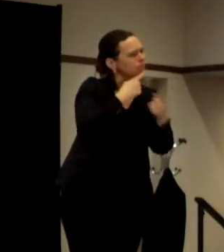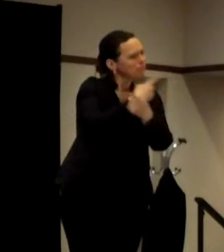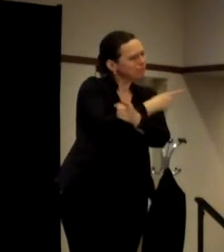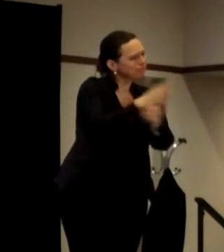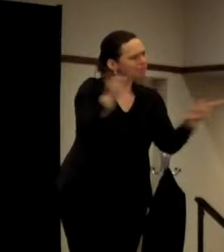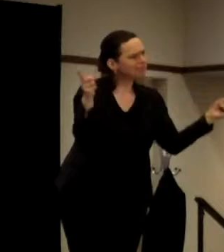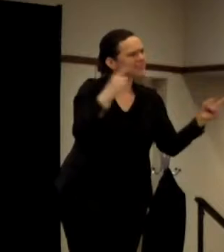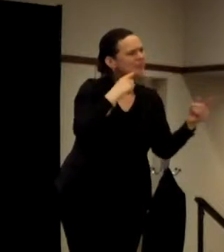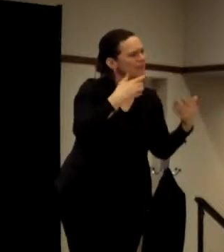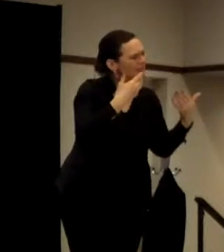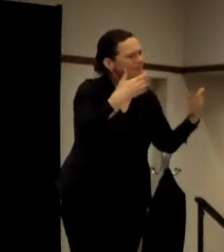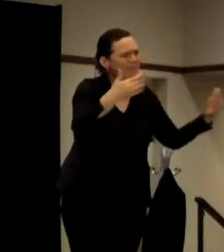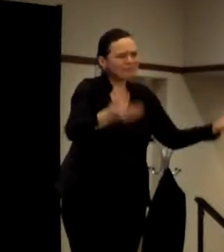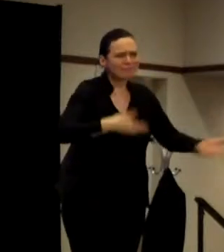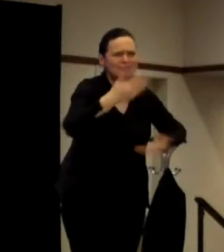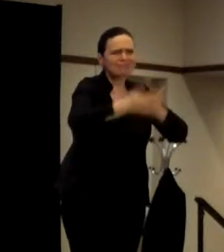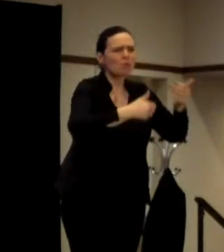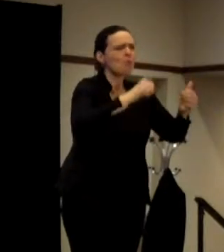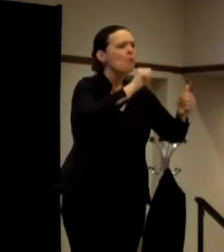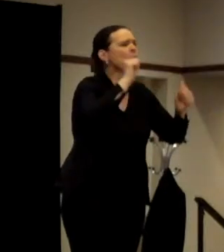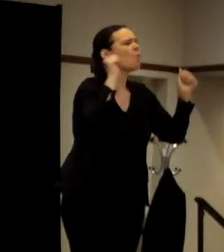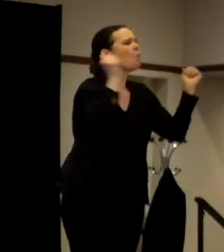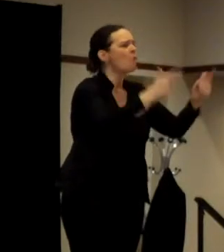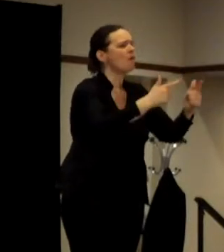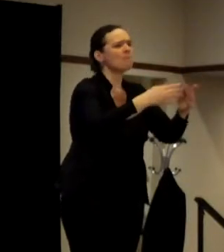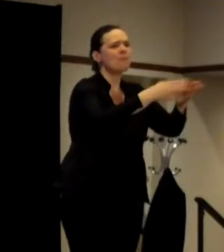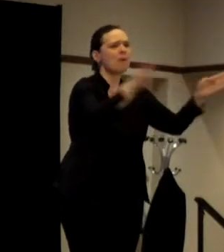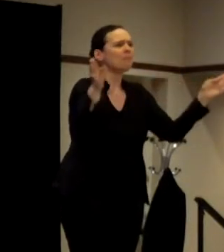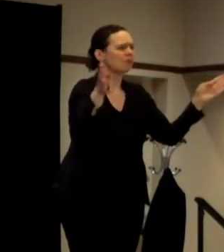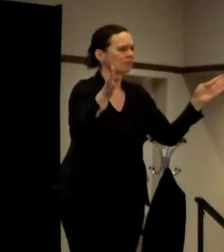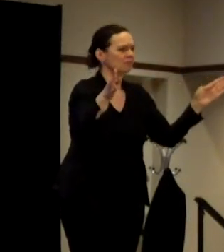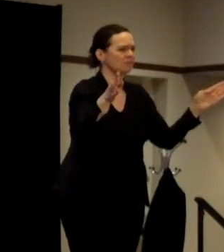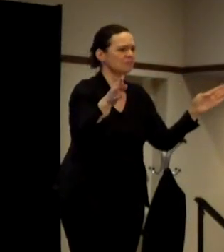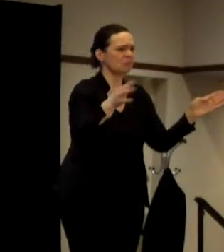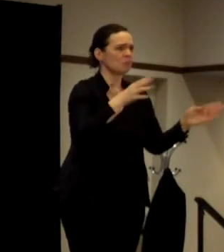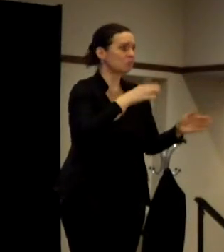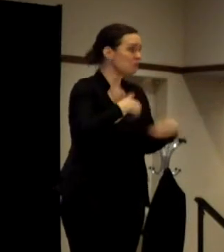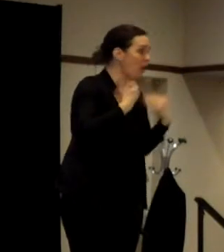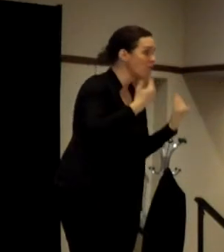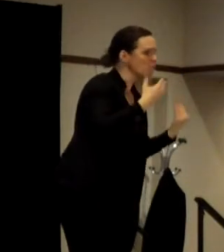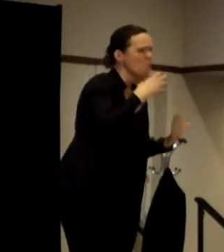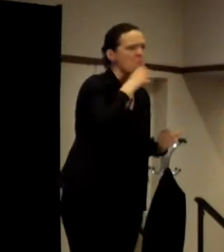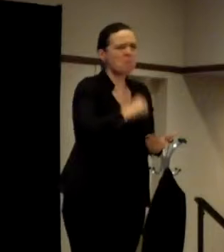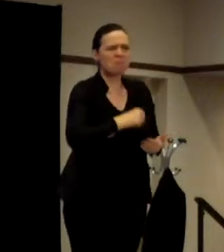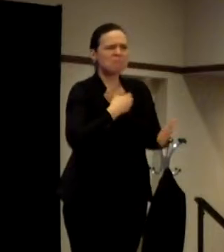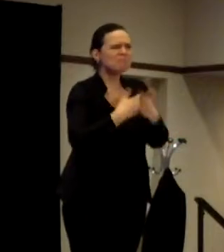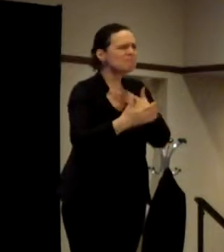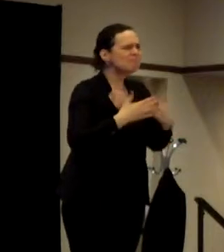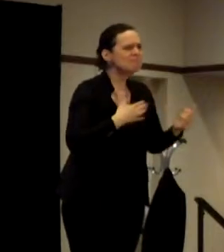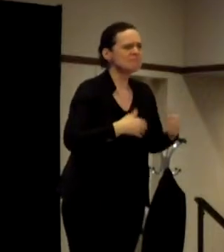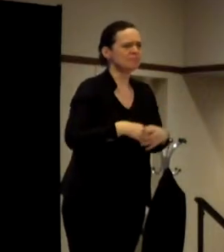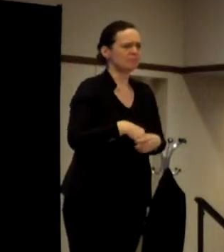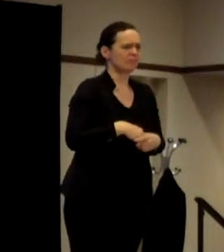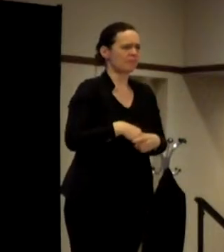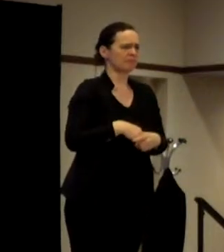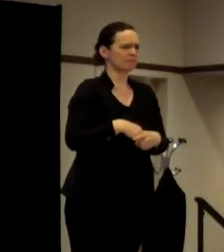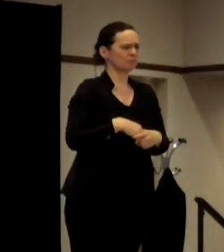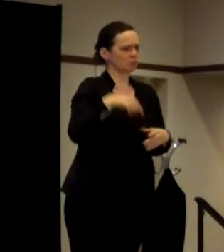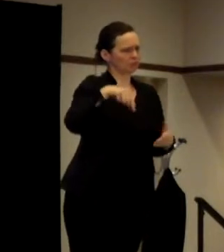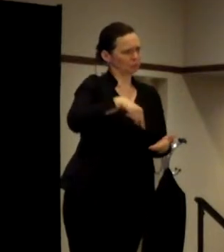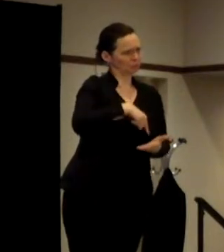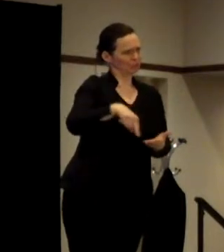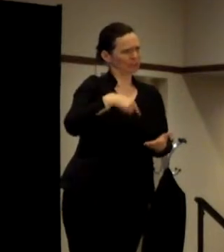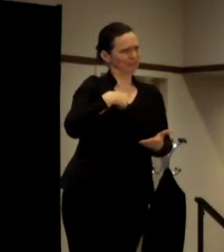ask for more as well. But if we get an extra tray of Pfizer and a little bit more Johnson & Johnson, we'll probably have about 6,000 doses again for this week. It just